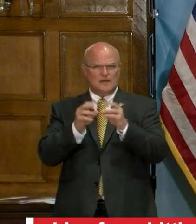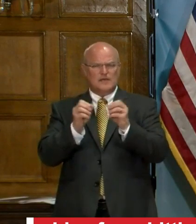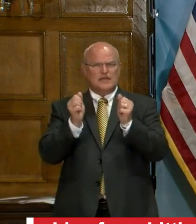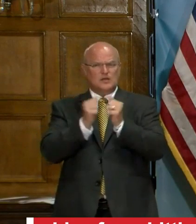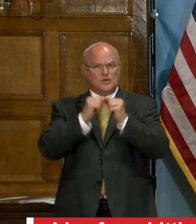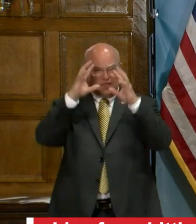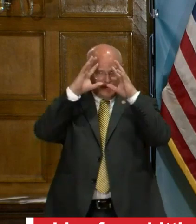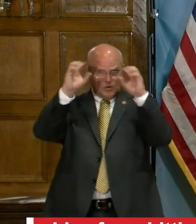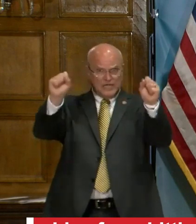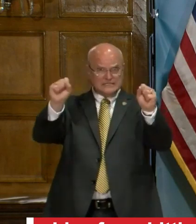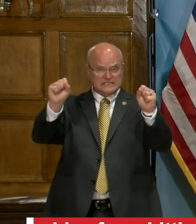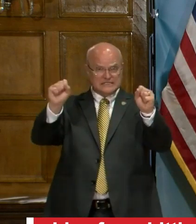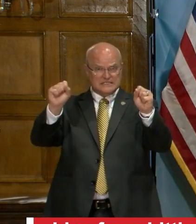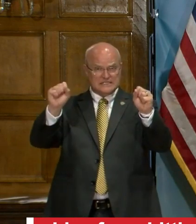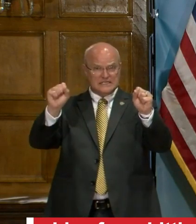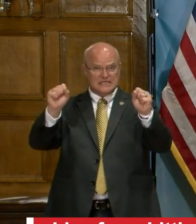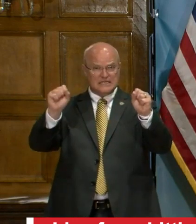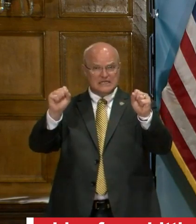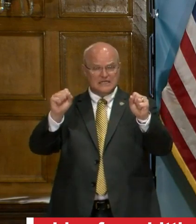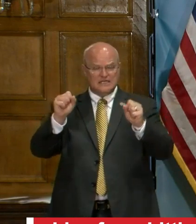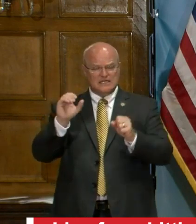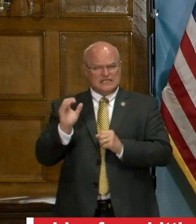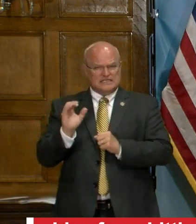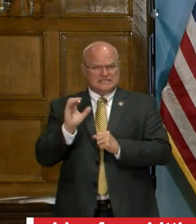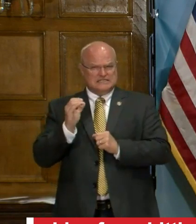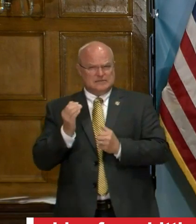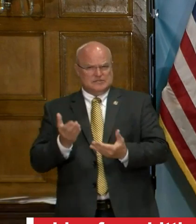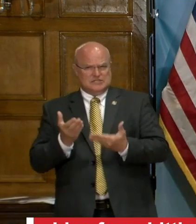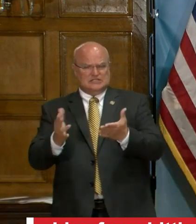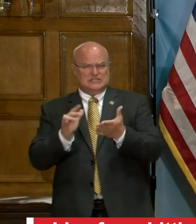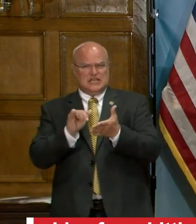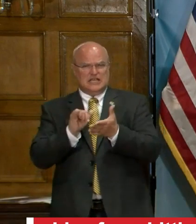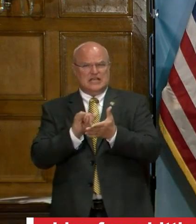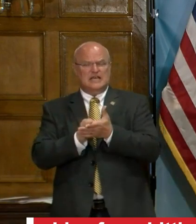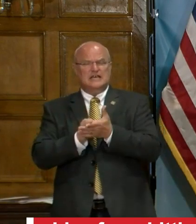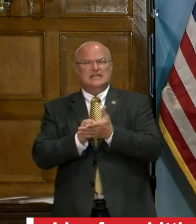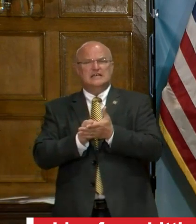with the president, you seem to suggest that,